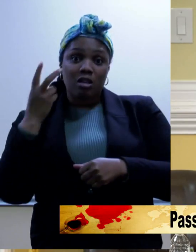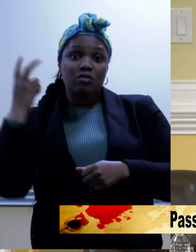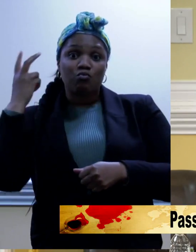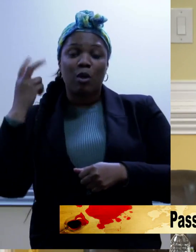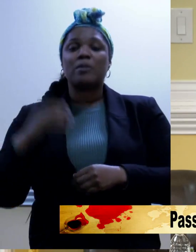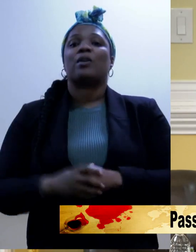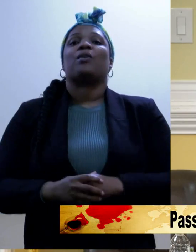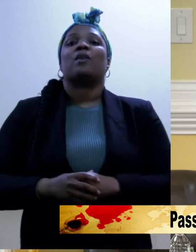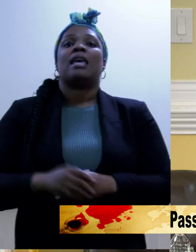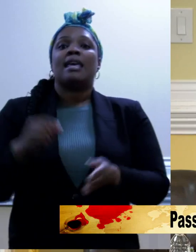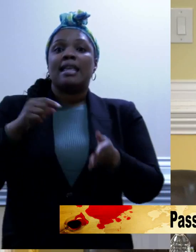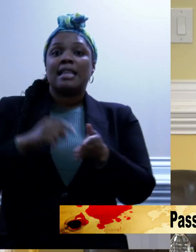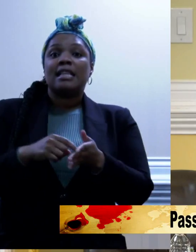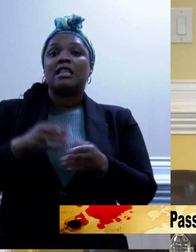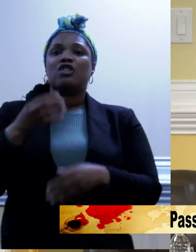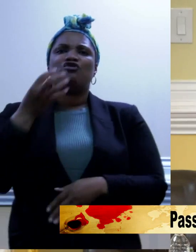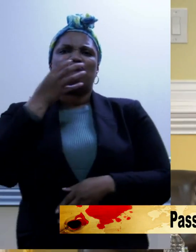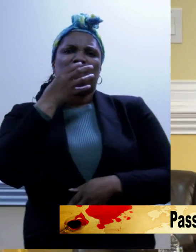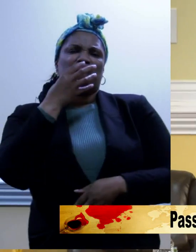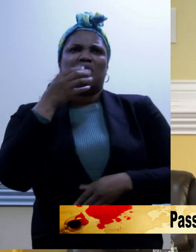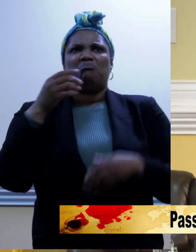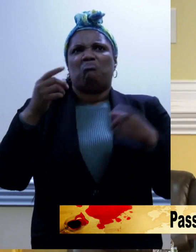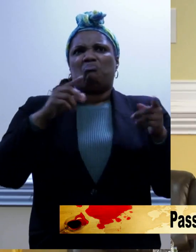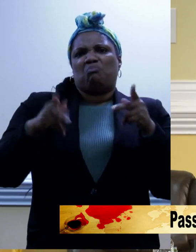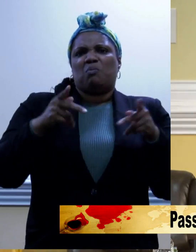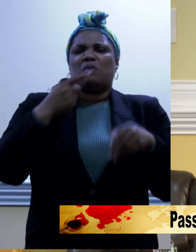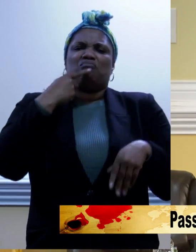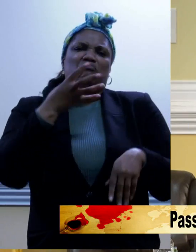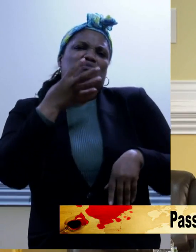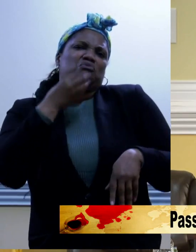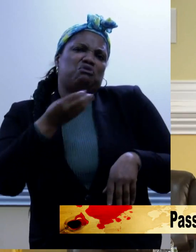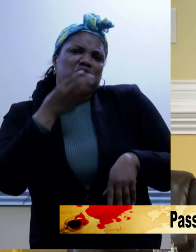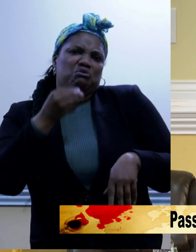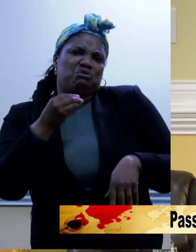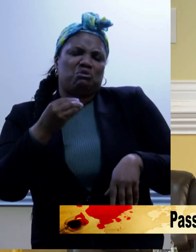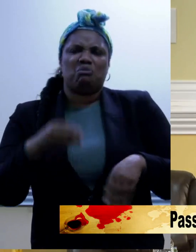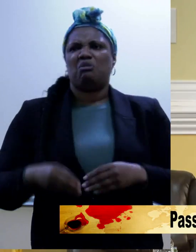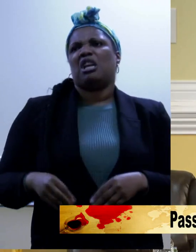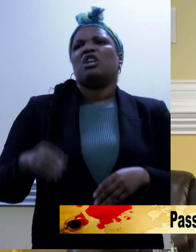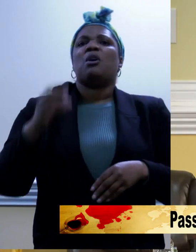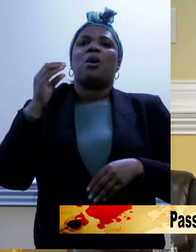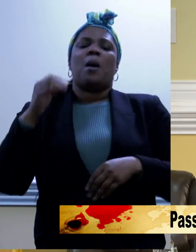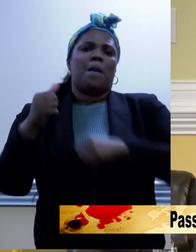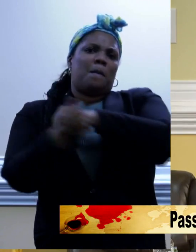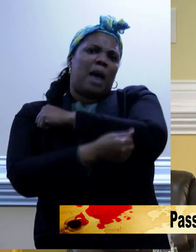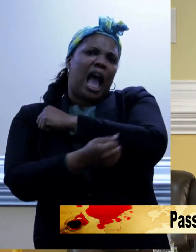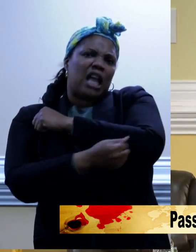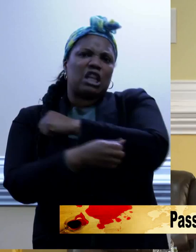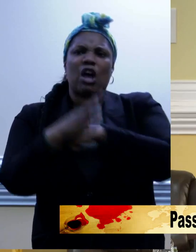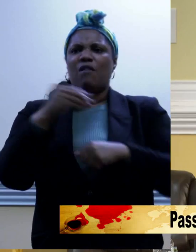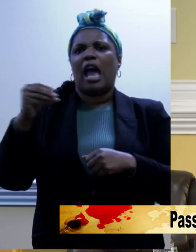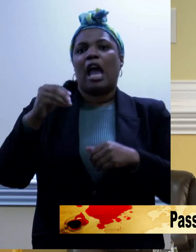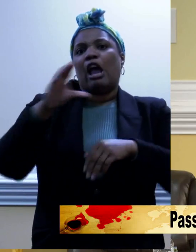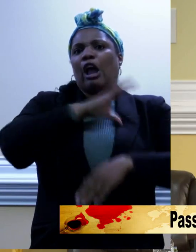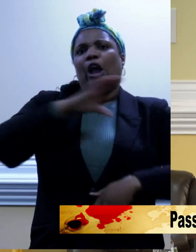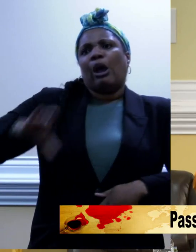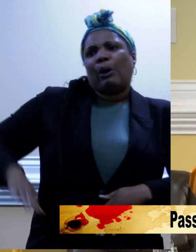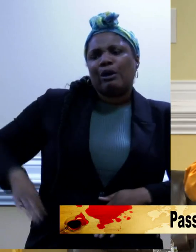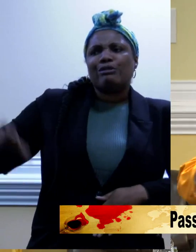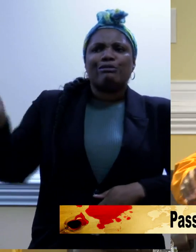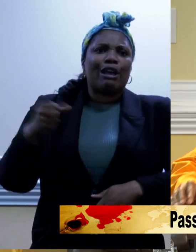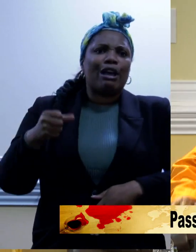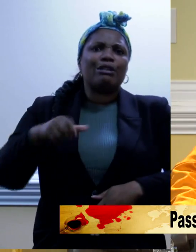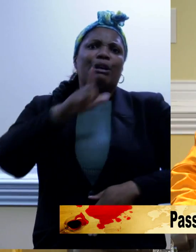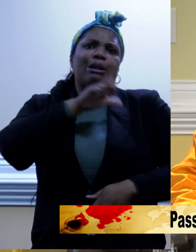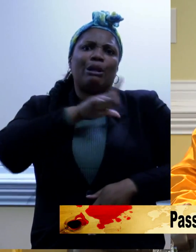and the Christians take communion every Sunday, some every fourth Sunday, some